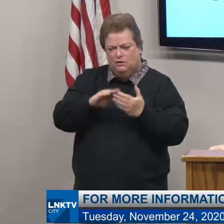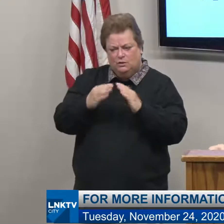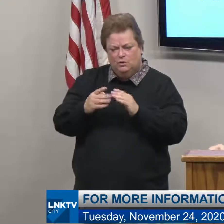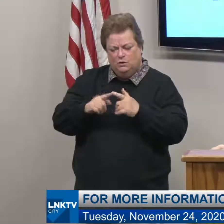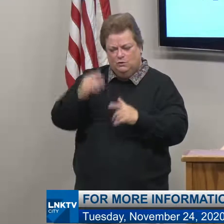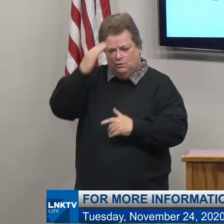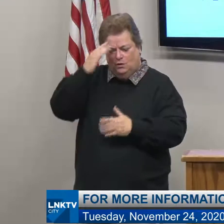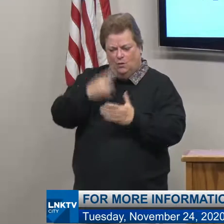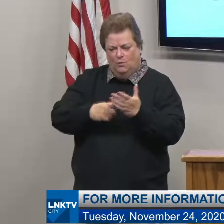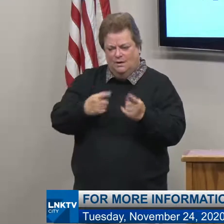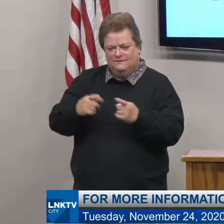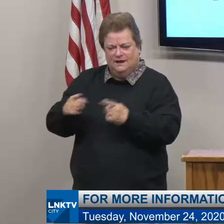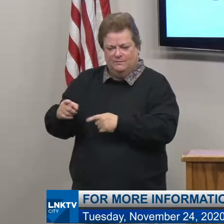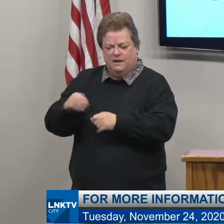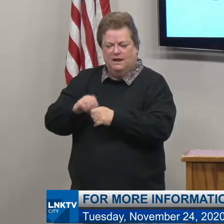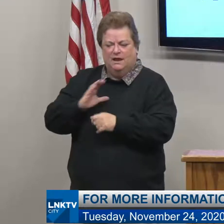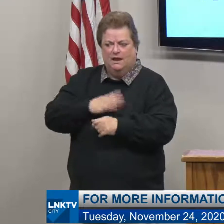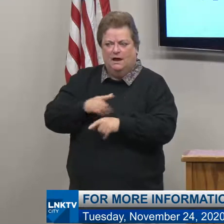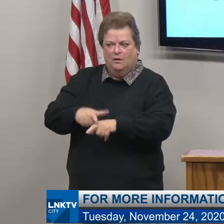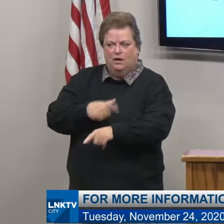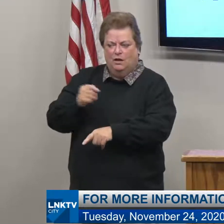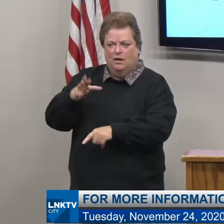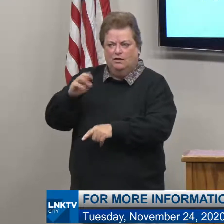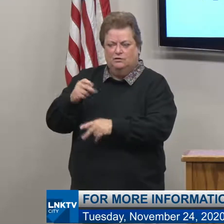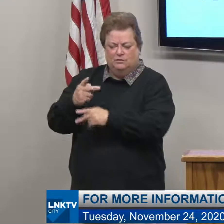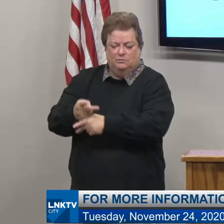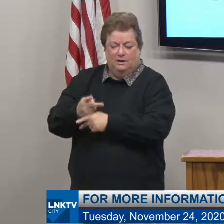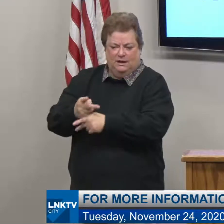what's happening in our long-term care centers.